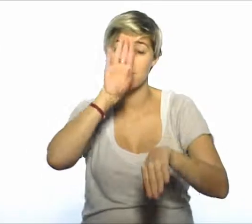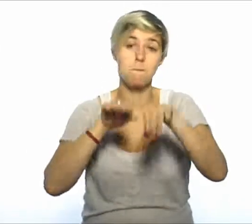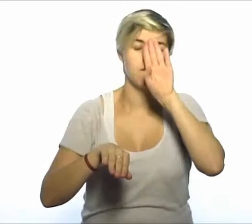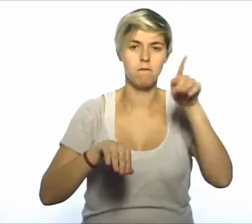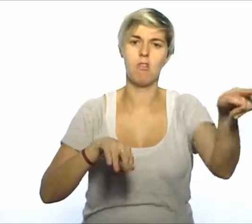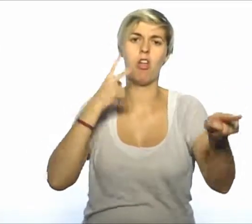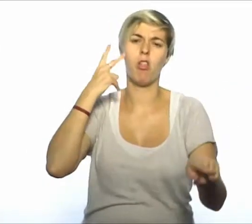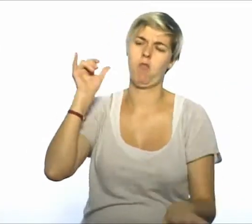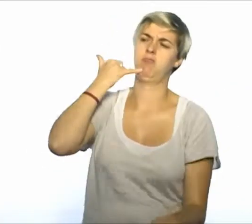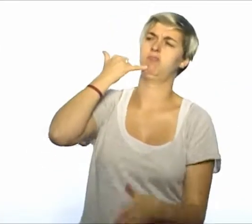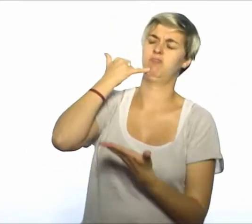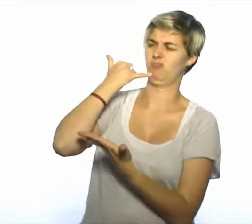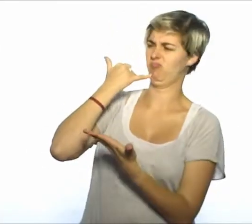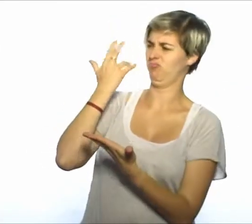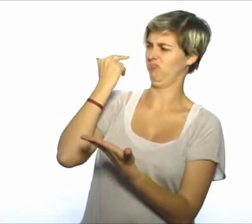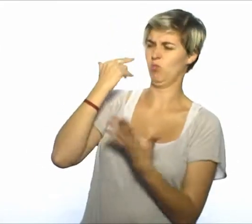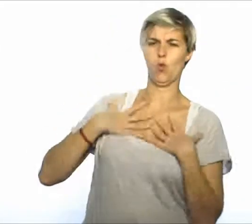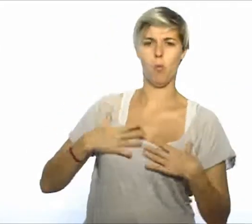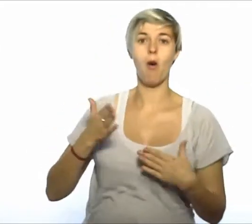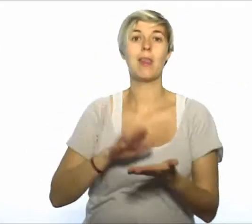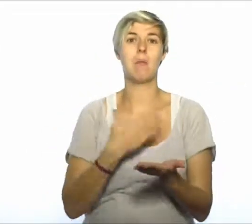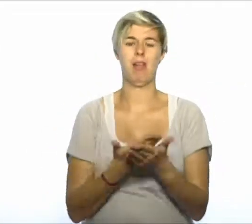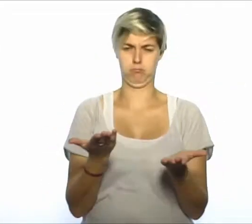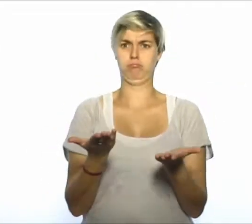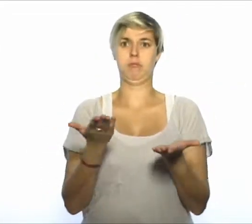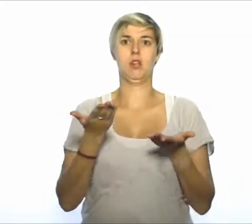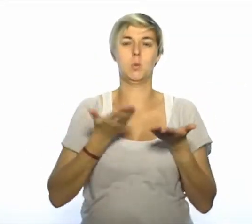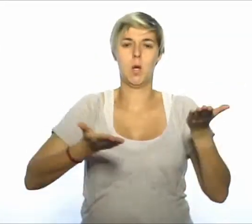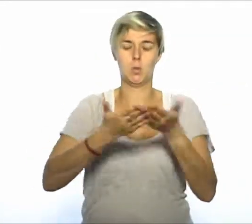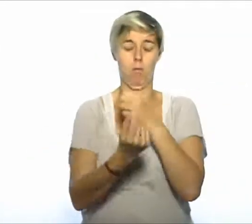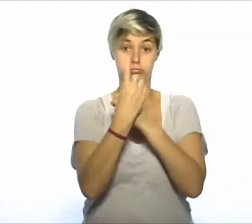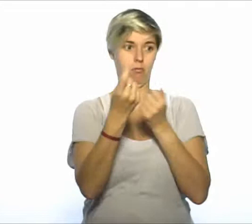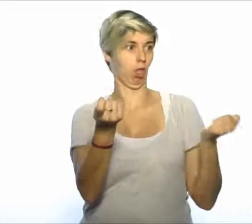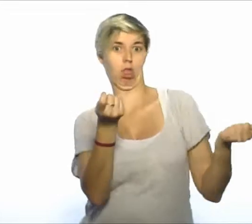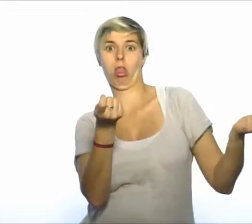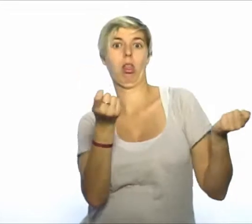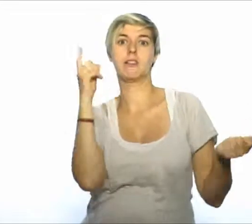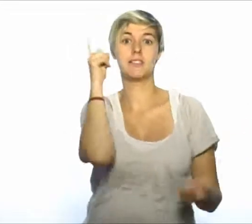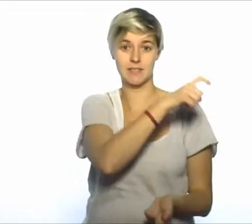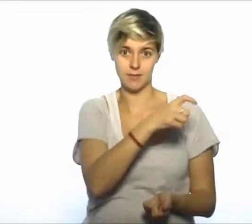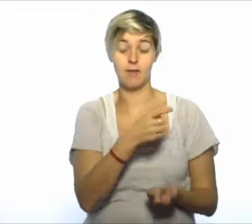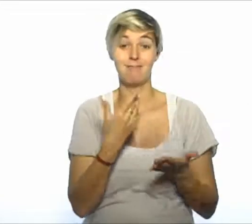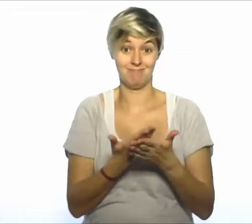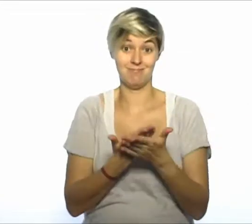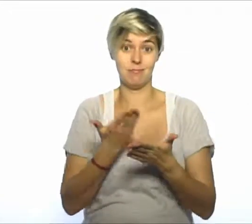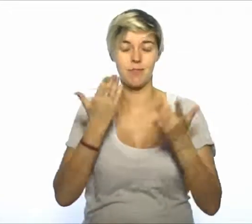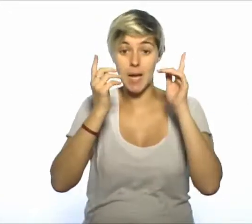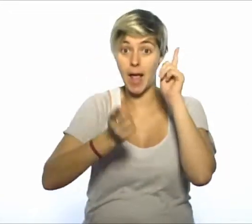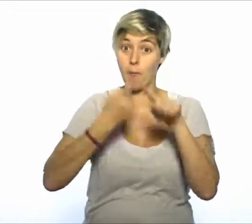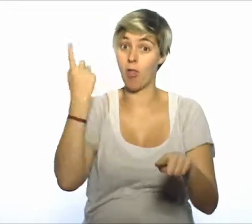who answer incoming calls made by a deaf person through an interpreter have never experienced this odd situation before. They simply don't